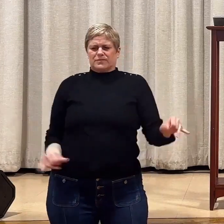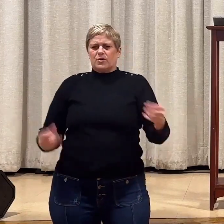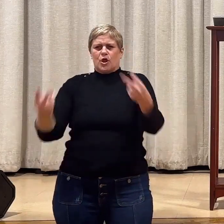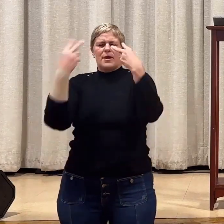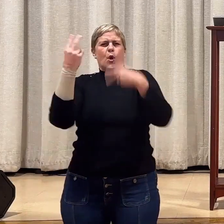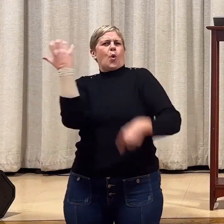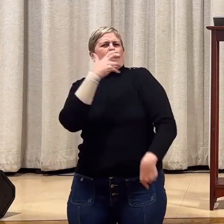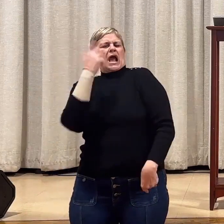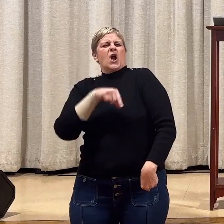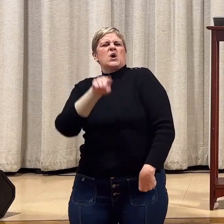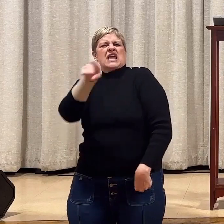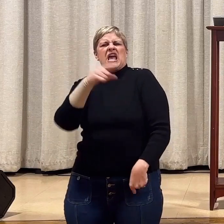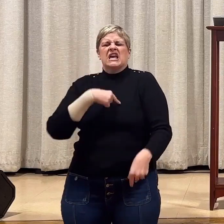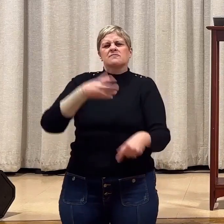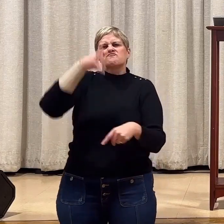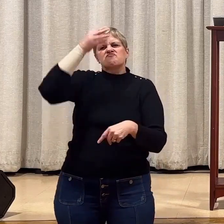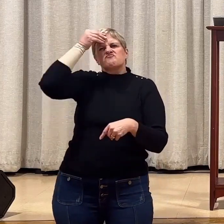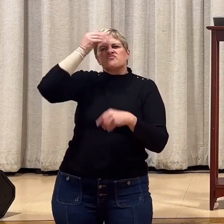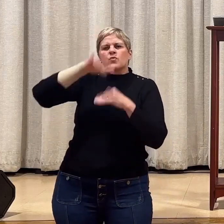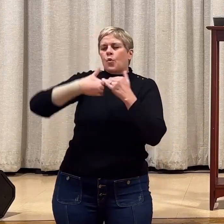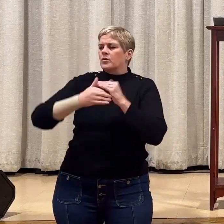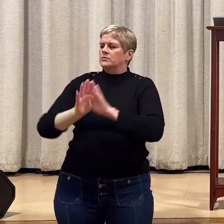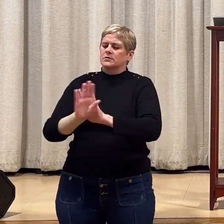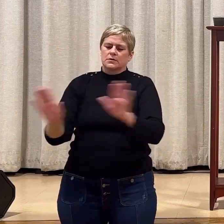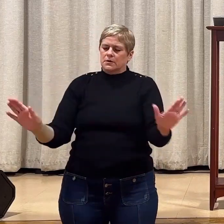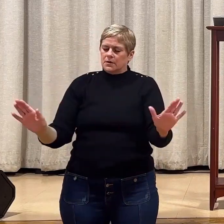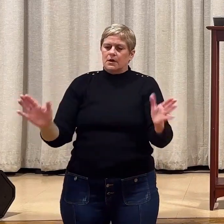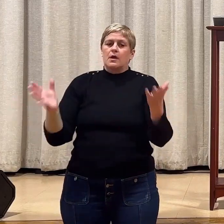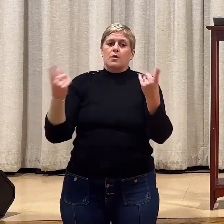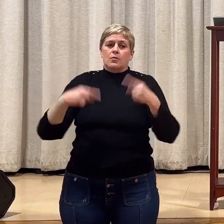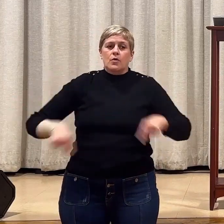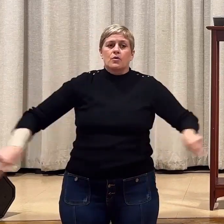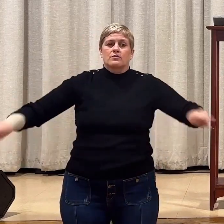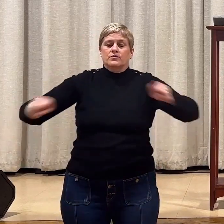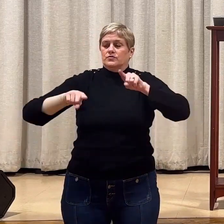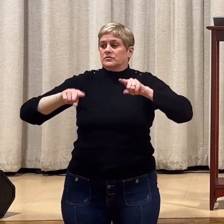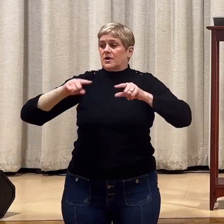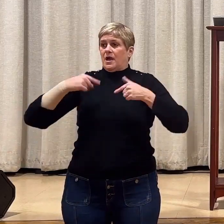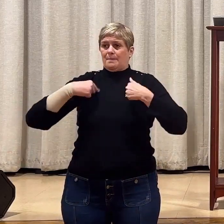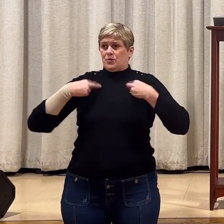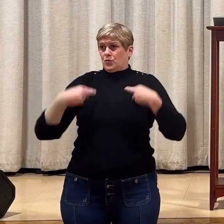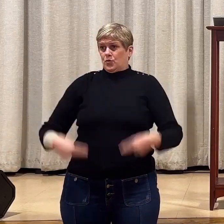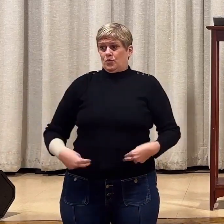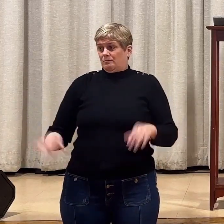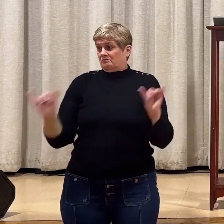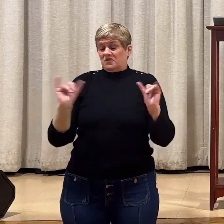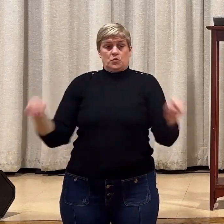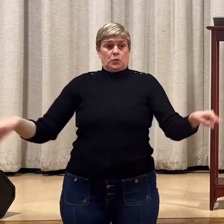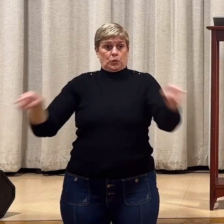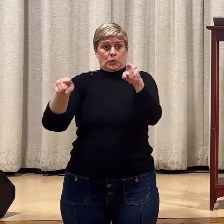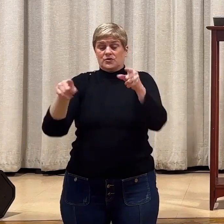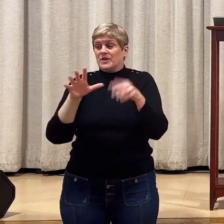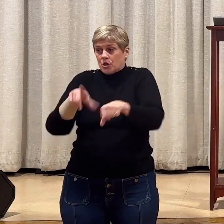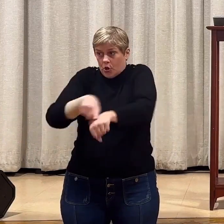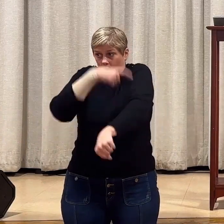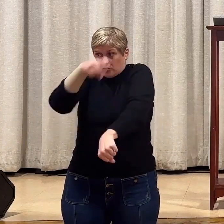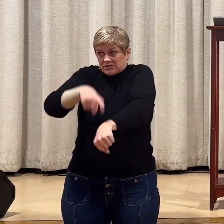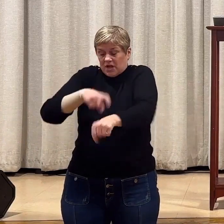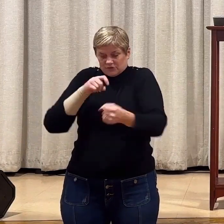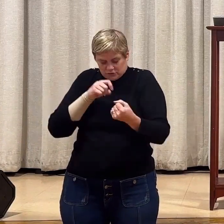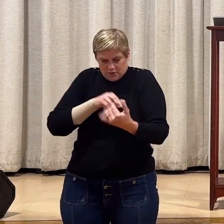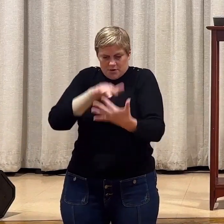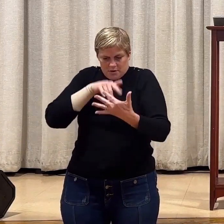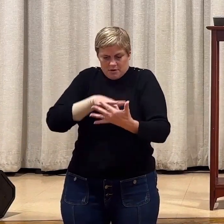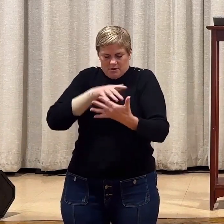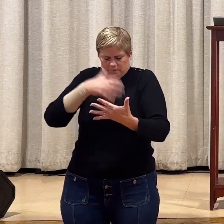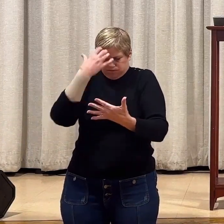like, oh, wow, yeah, he did that, cool. I want you guys to see that I'm just a human like you. That actually took me a long time to do. I had to put a lot